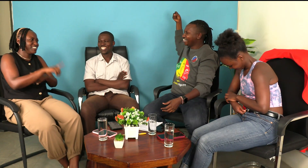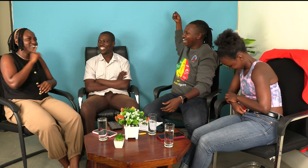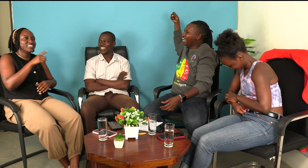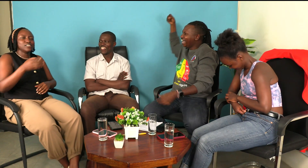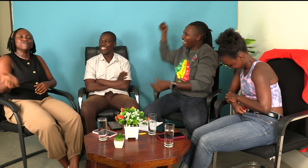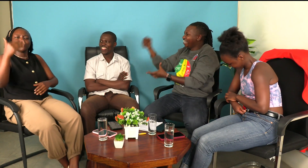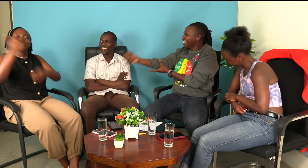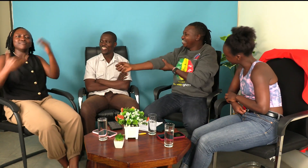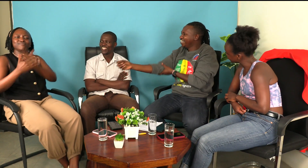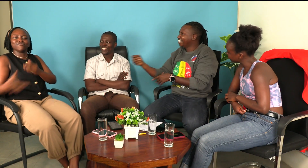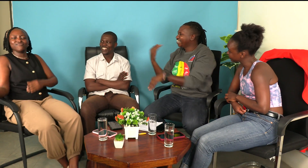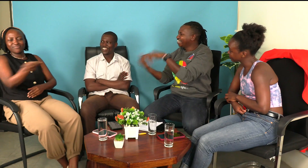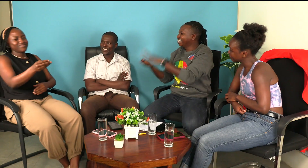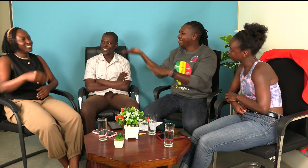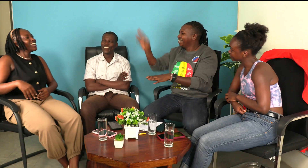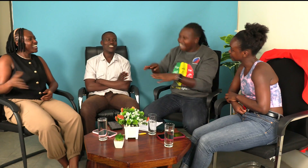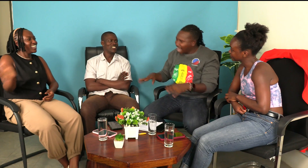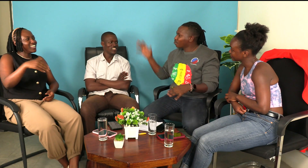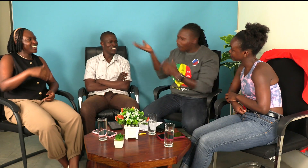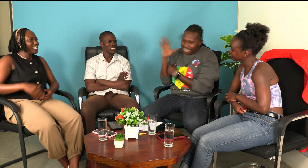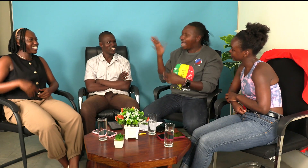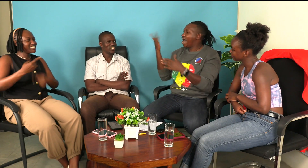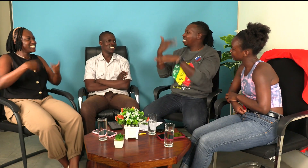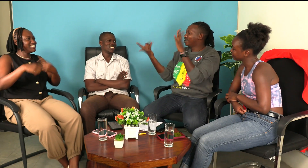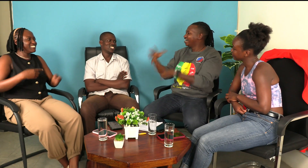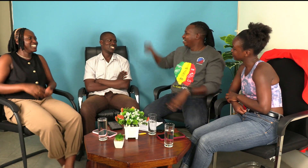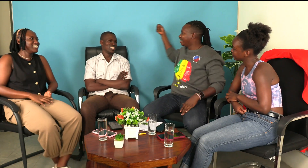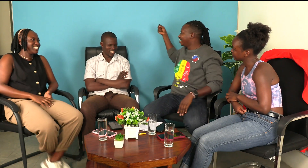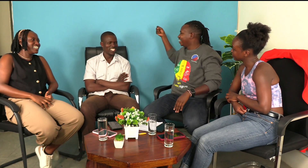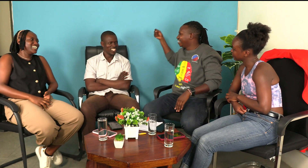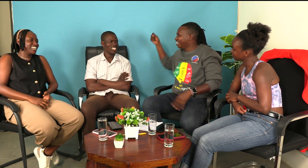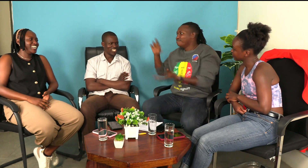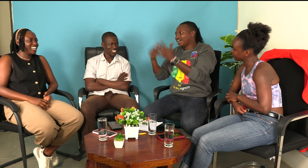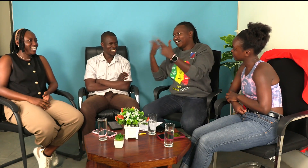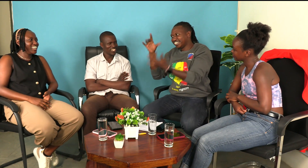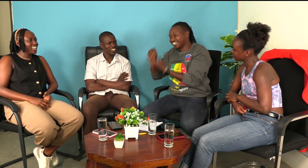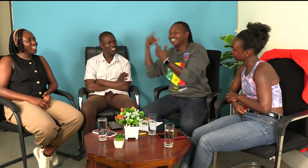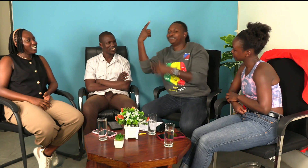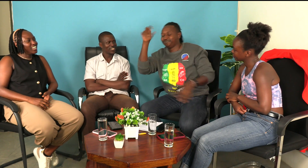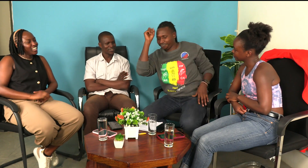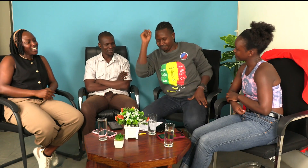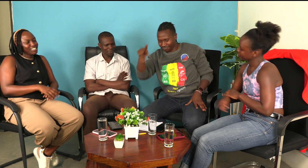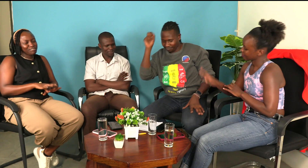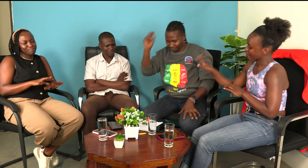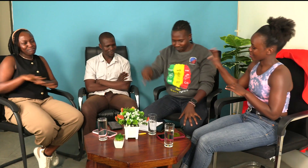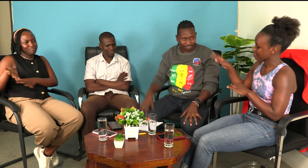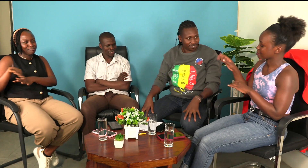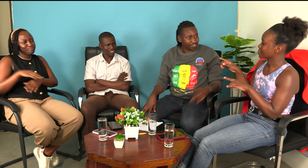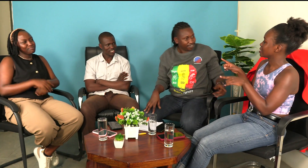Very Just true. do this. So I think God did Yes. not provide Do this. sign language there. Yeah, because because also sign language, that's where we